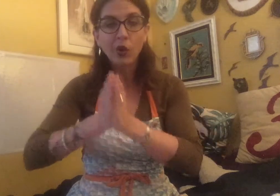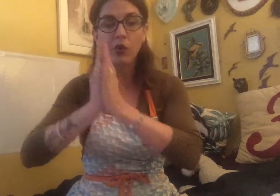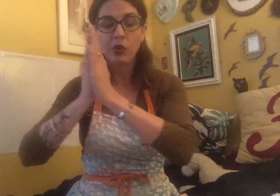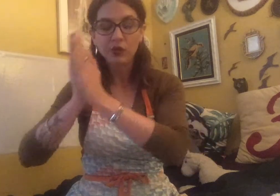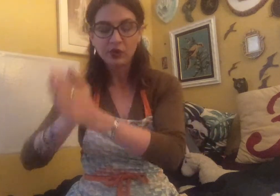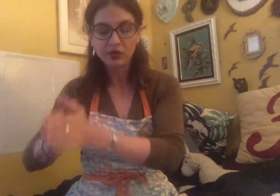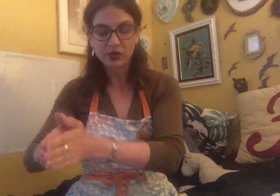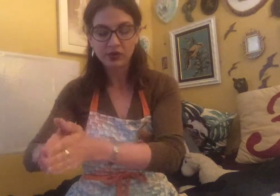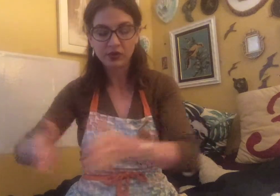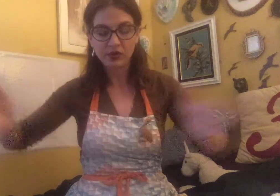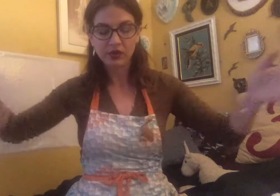K-O-L,